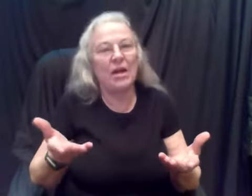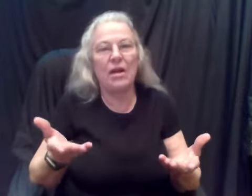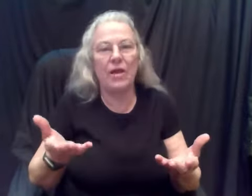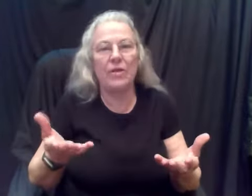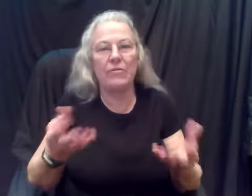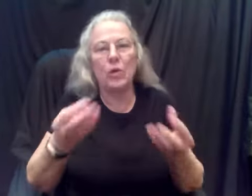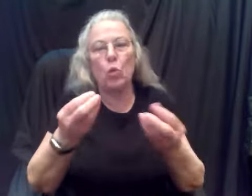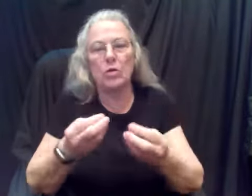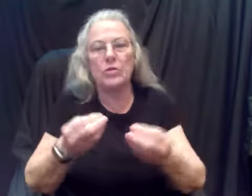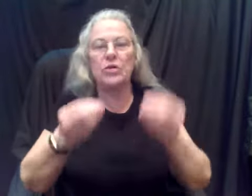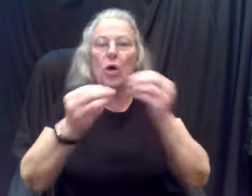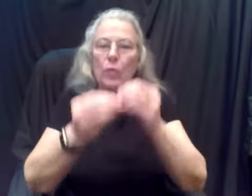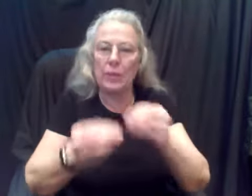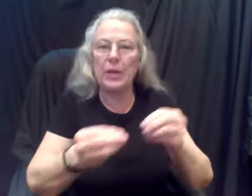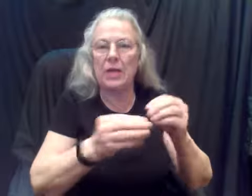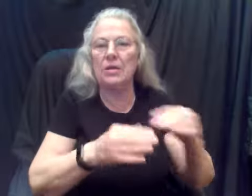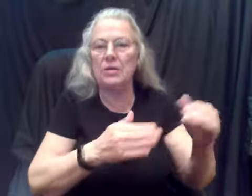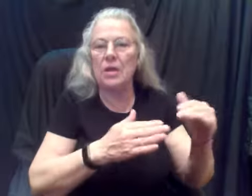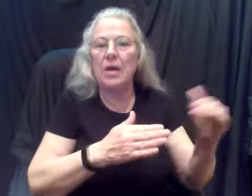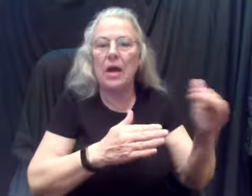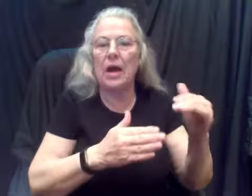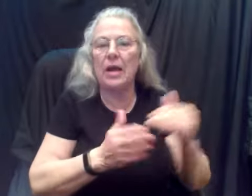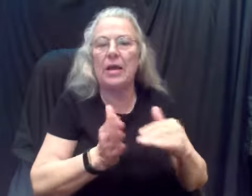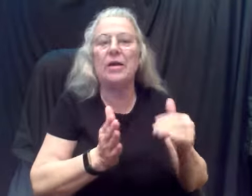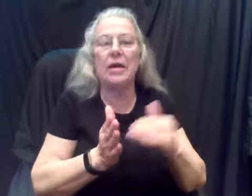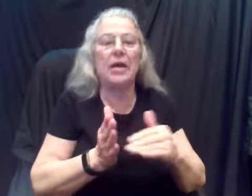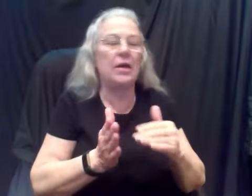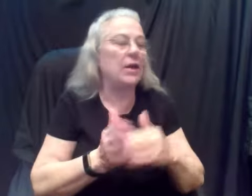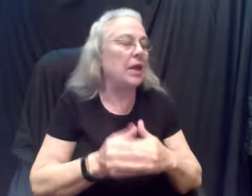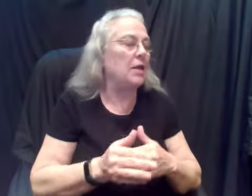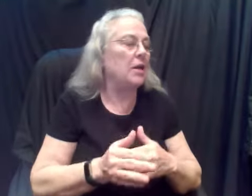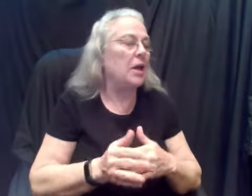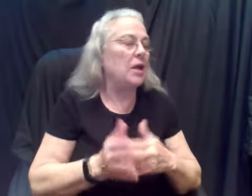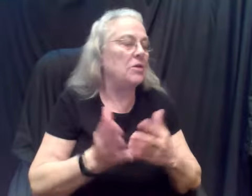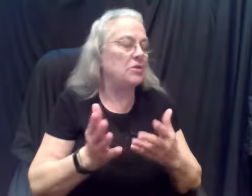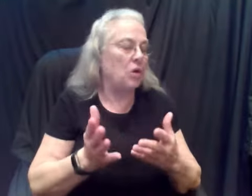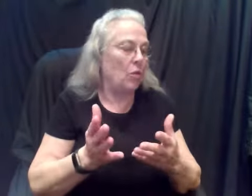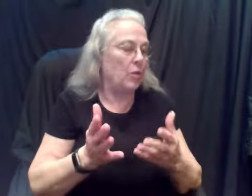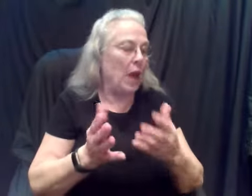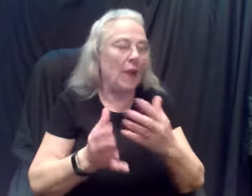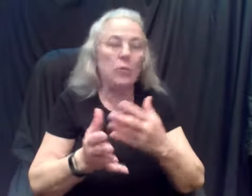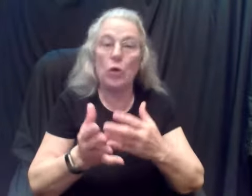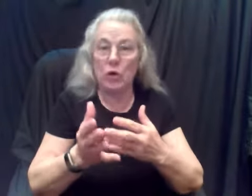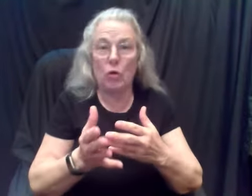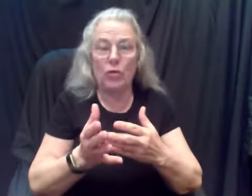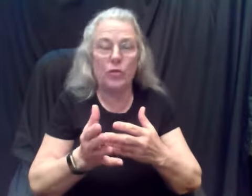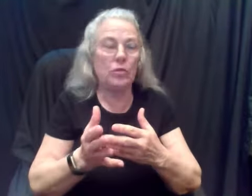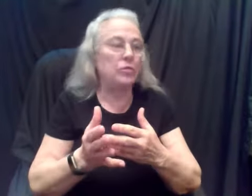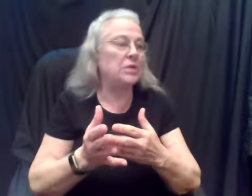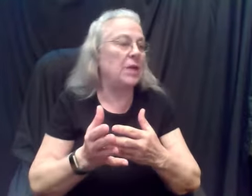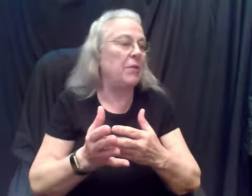lot of the words are repeated again and again and again. So I'm going to go through some of